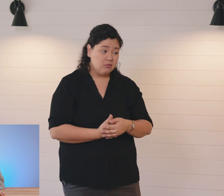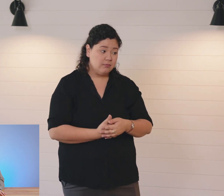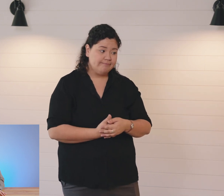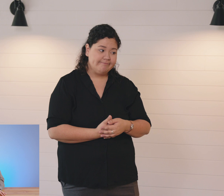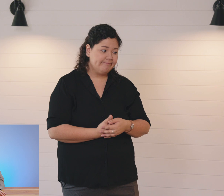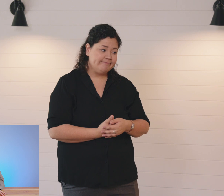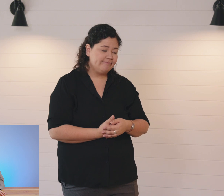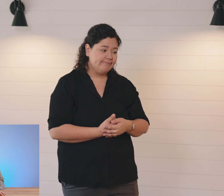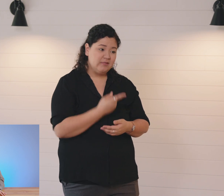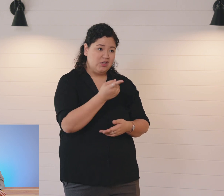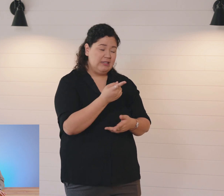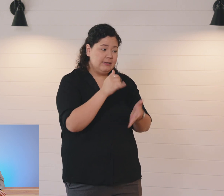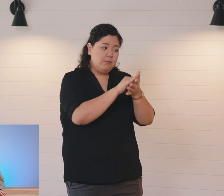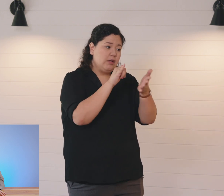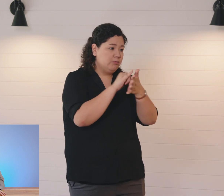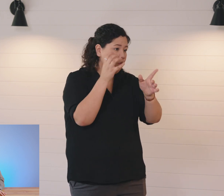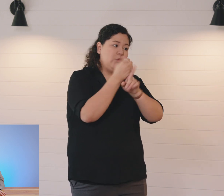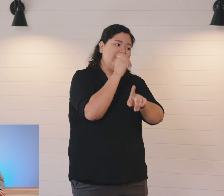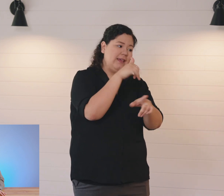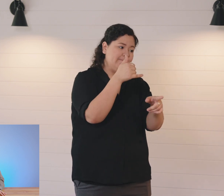I think you've picked a fight with the wrong people.